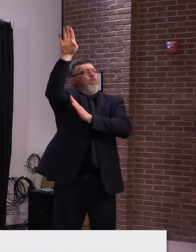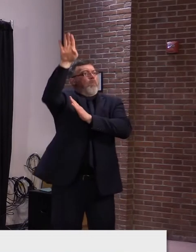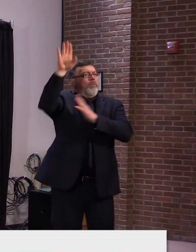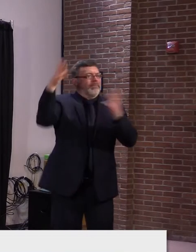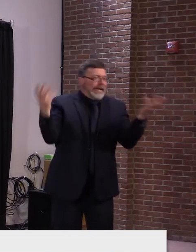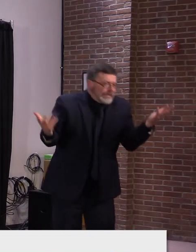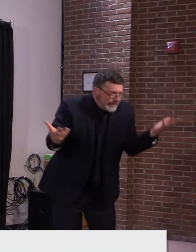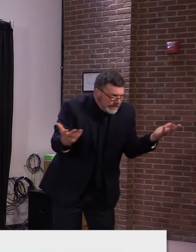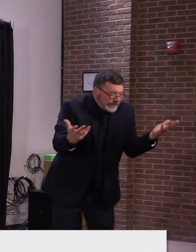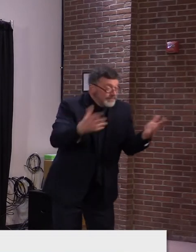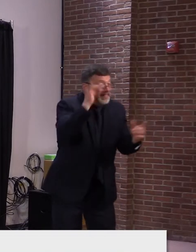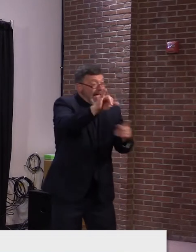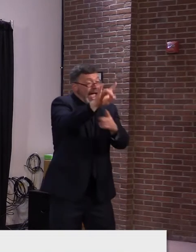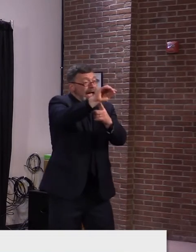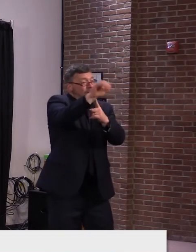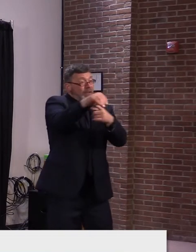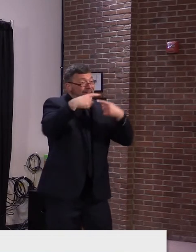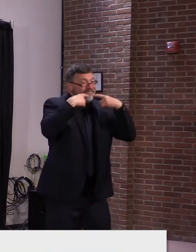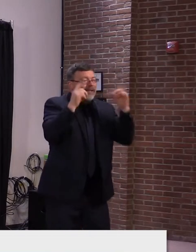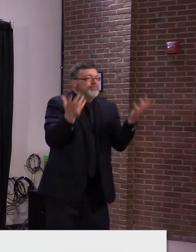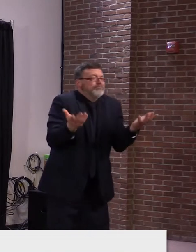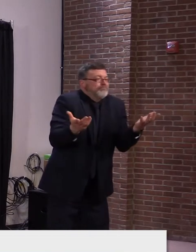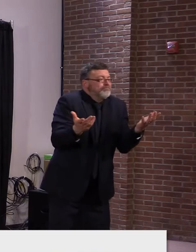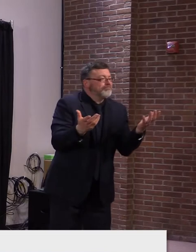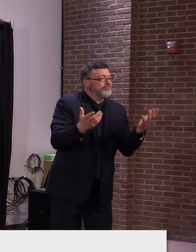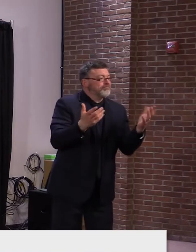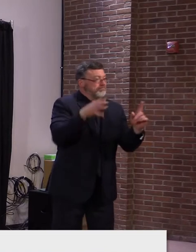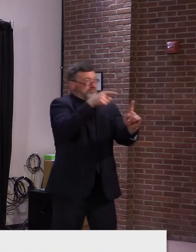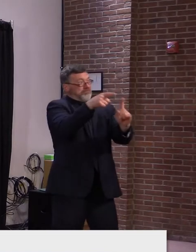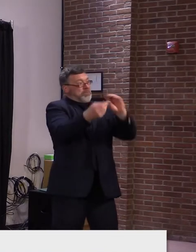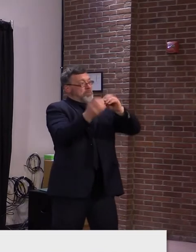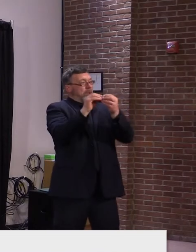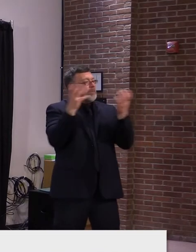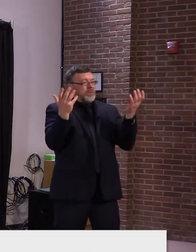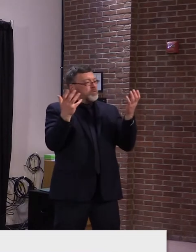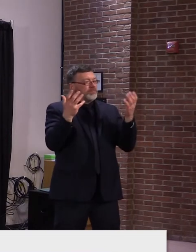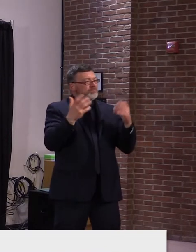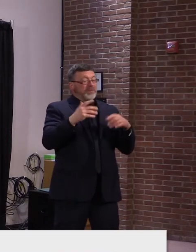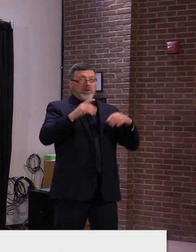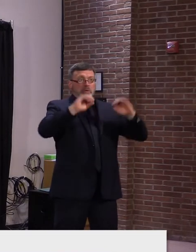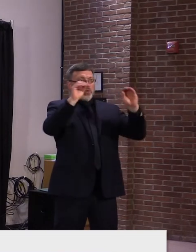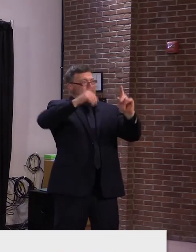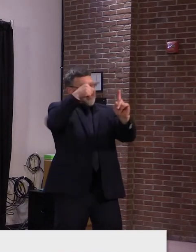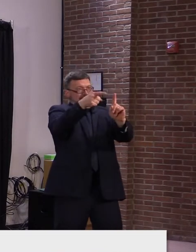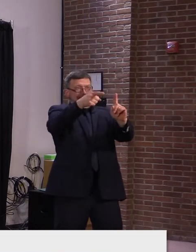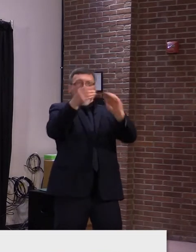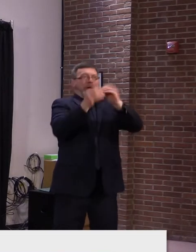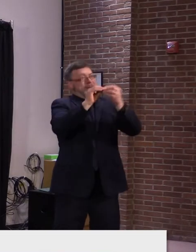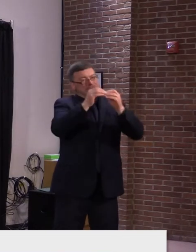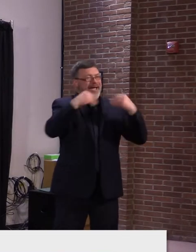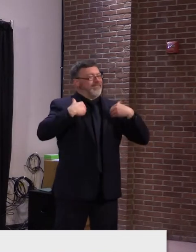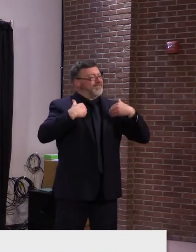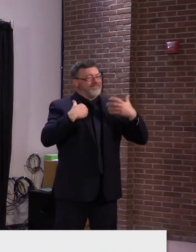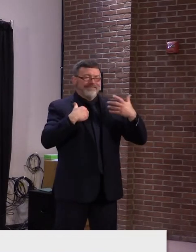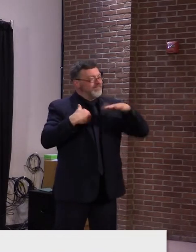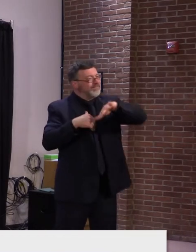in the world, no matter what authority, you're not going to find someone who can predict the next variant to the moment